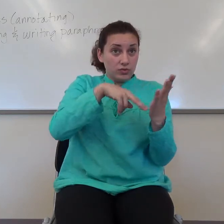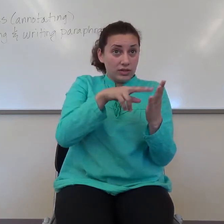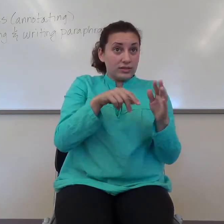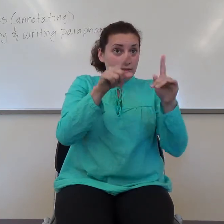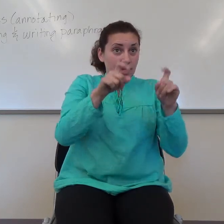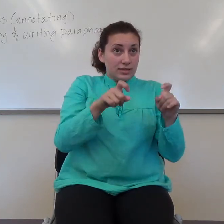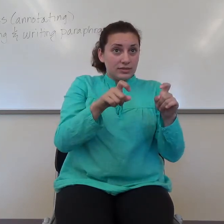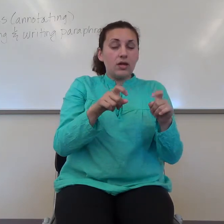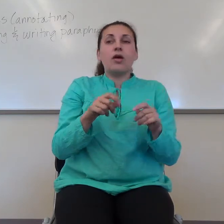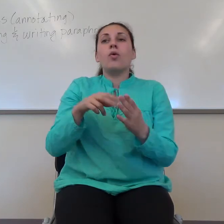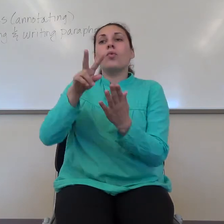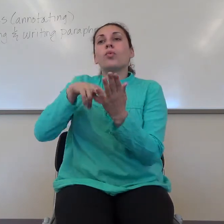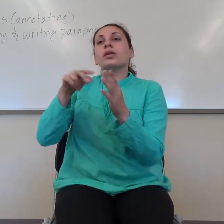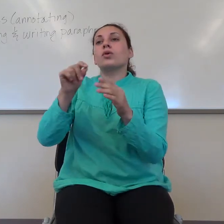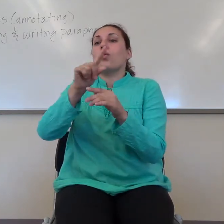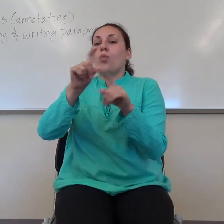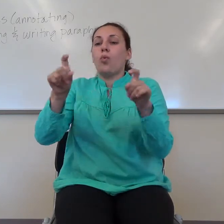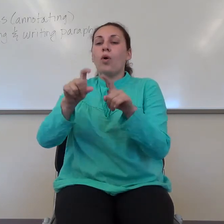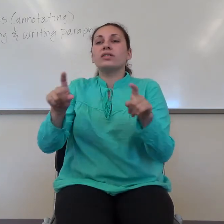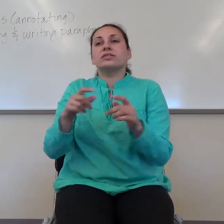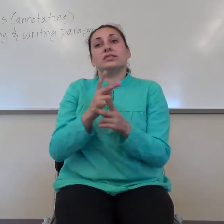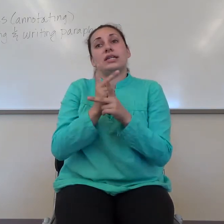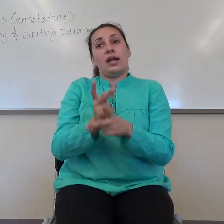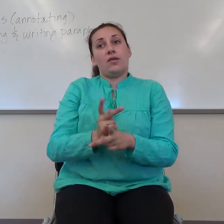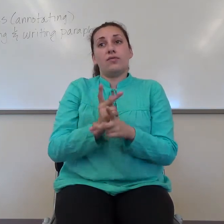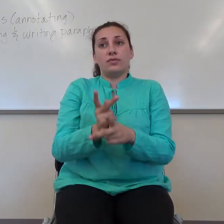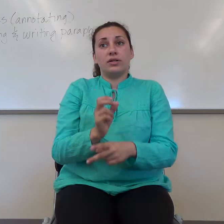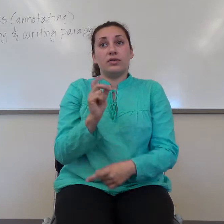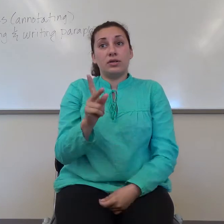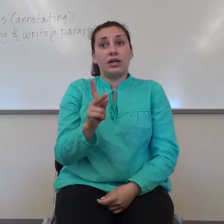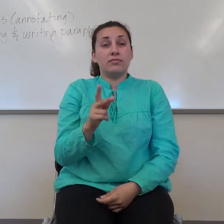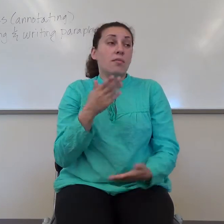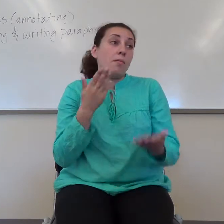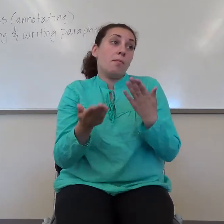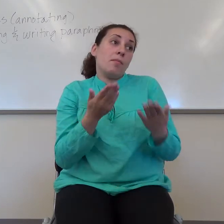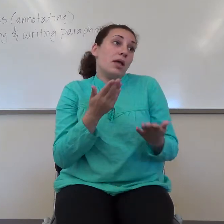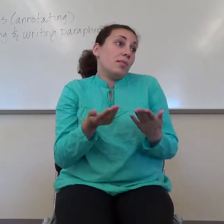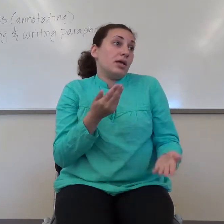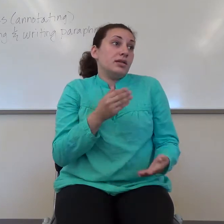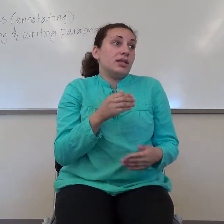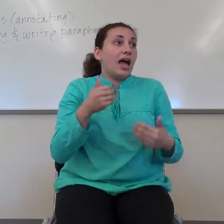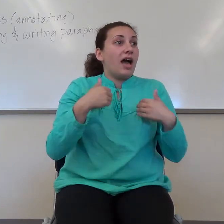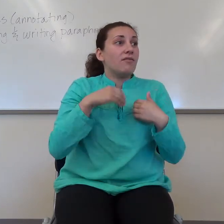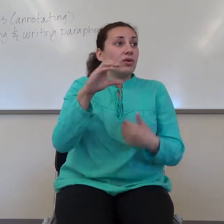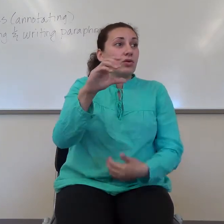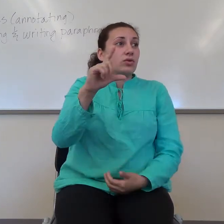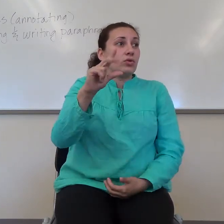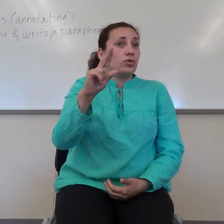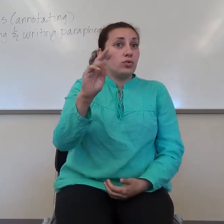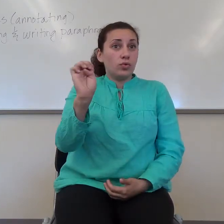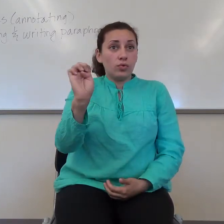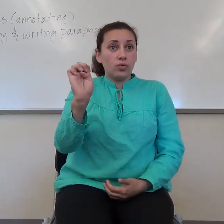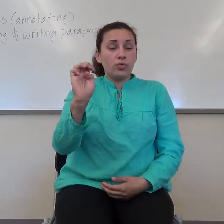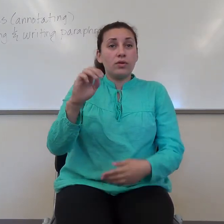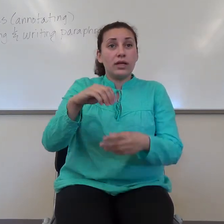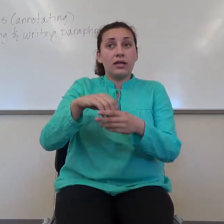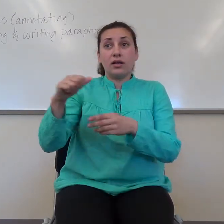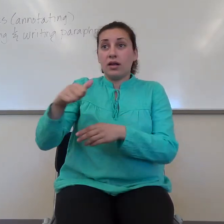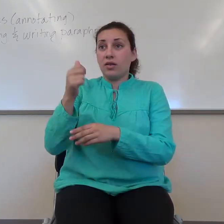of the reasons for that is that there may be a clue in one of the other questions to one that you're not sure